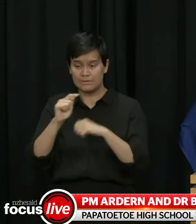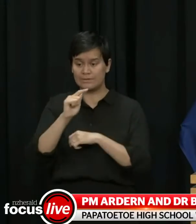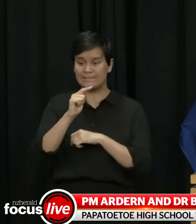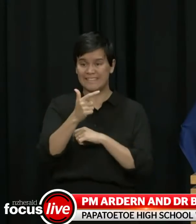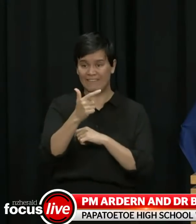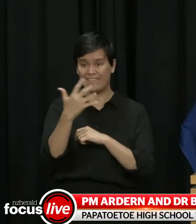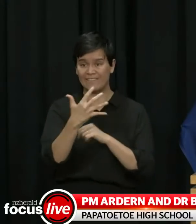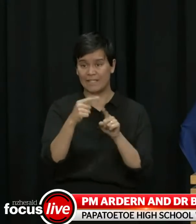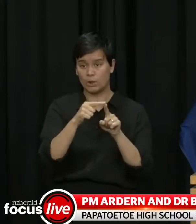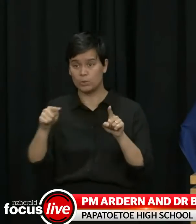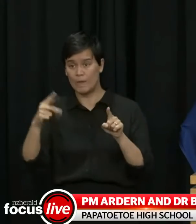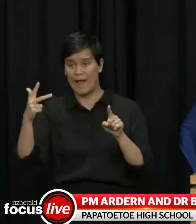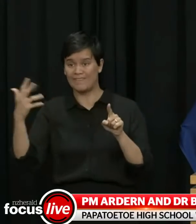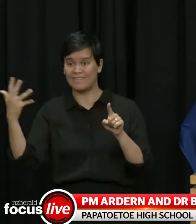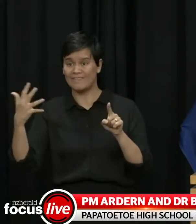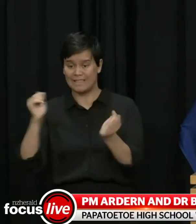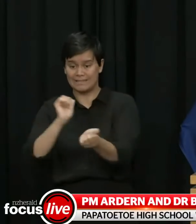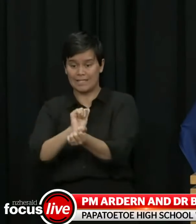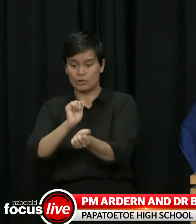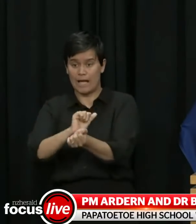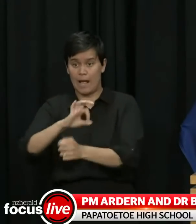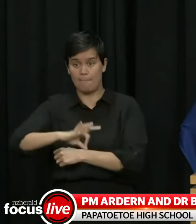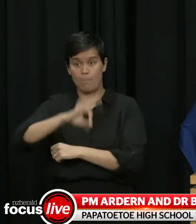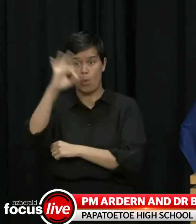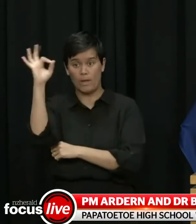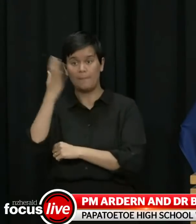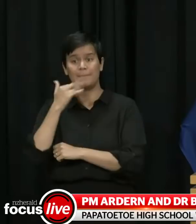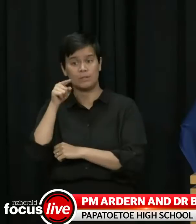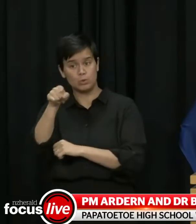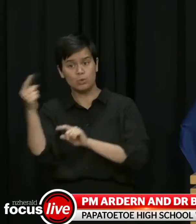a.m. on Saturday, the 6th of February.